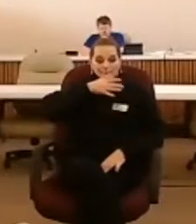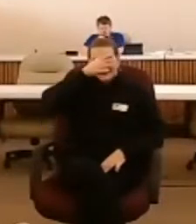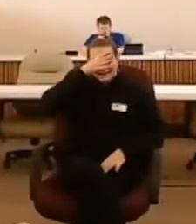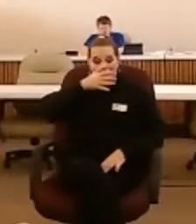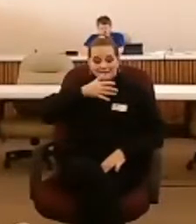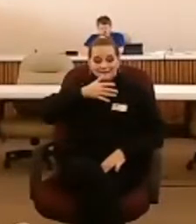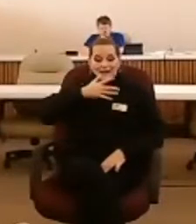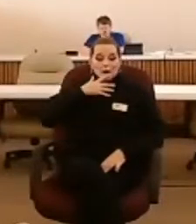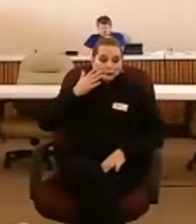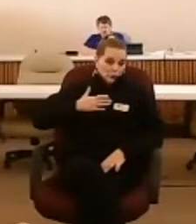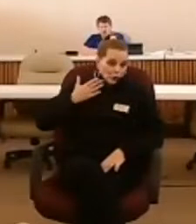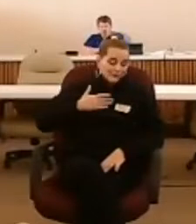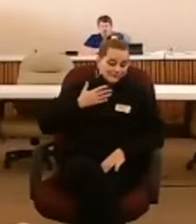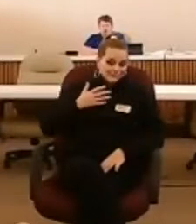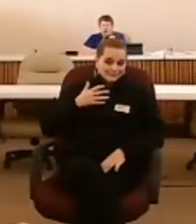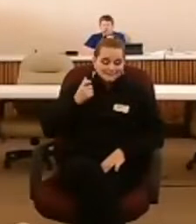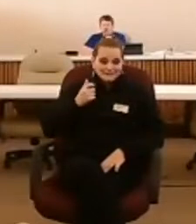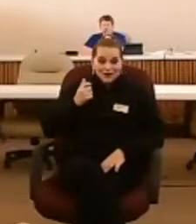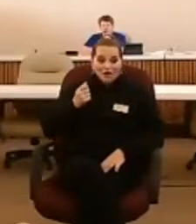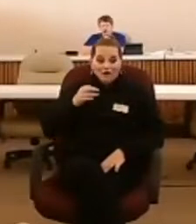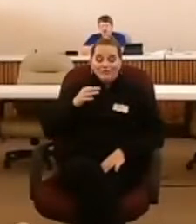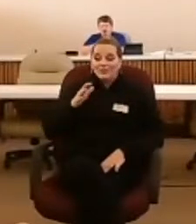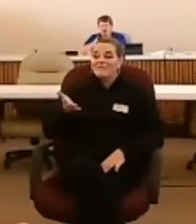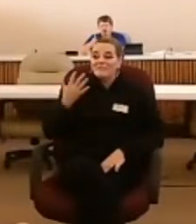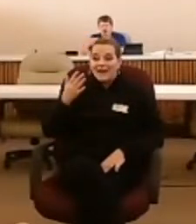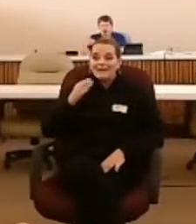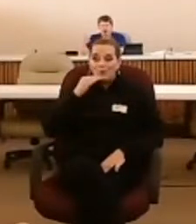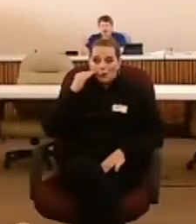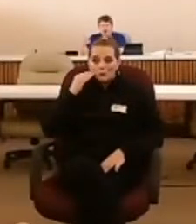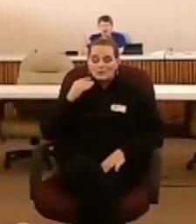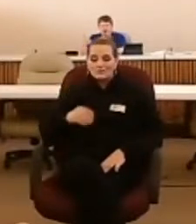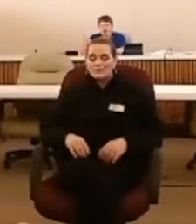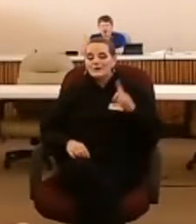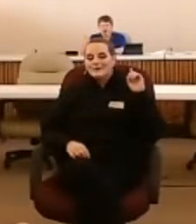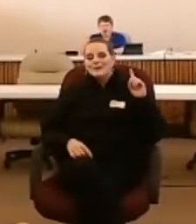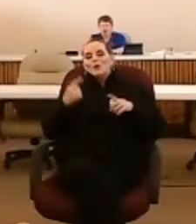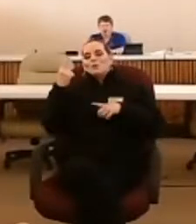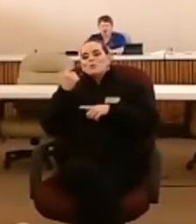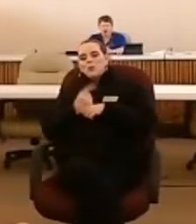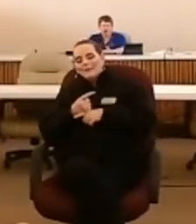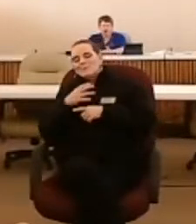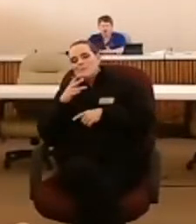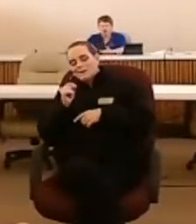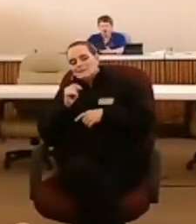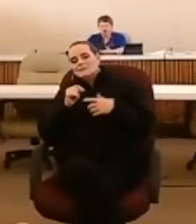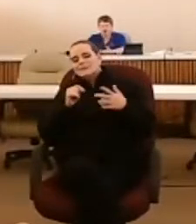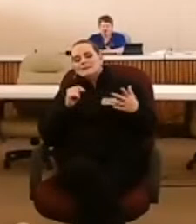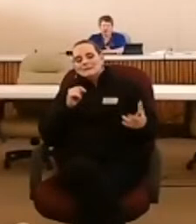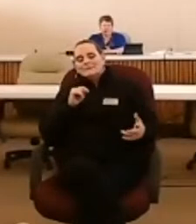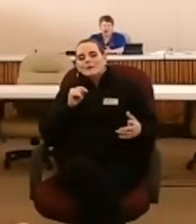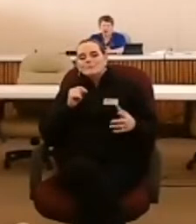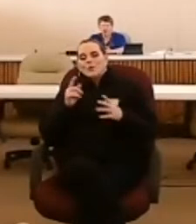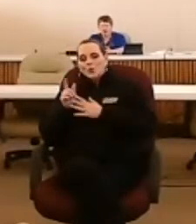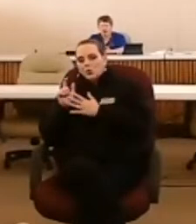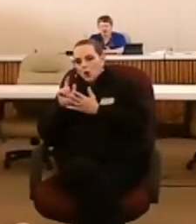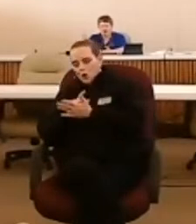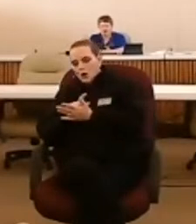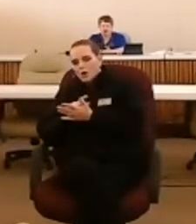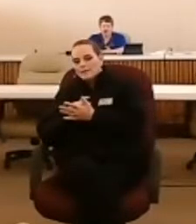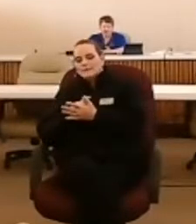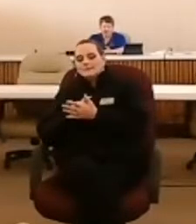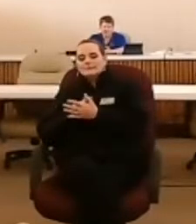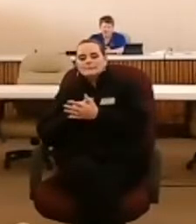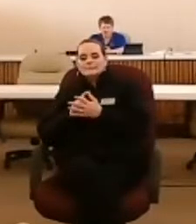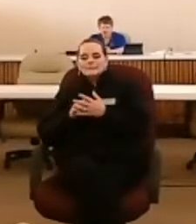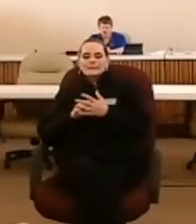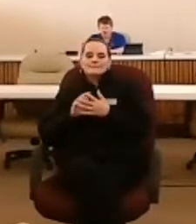that are there. Right, the issue is that they're not, again, from law standpoint, it sticks around even after those tenants